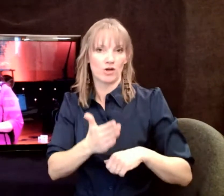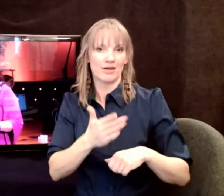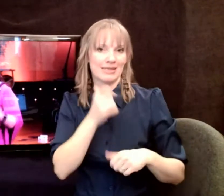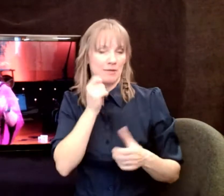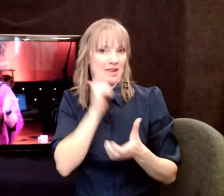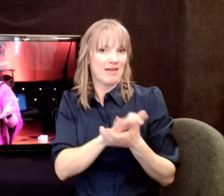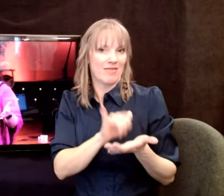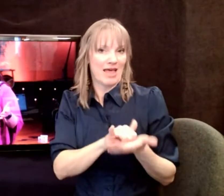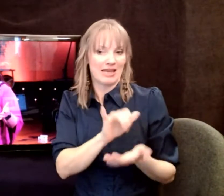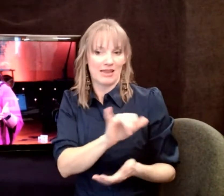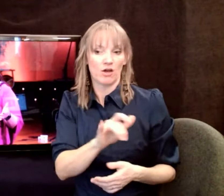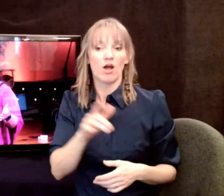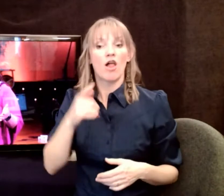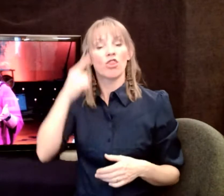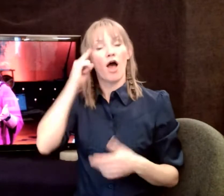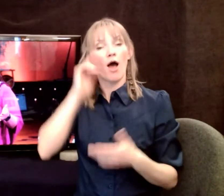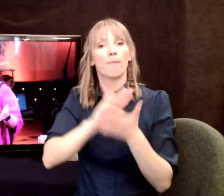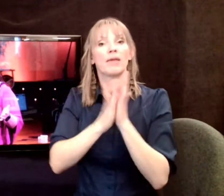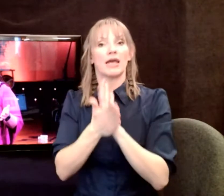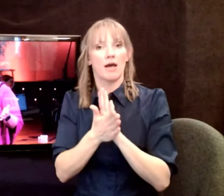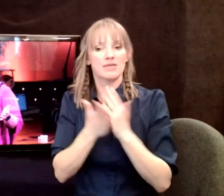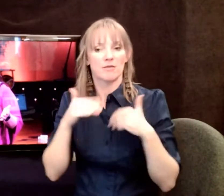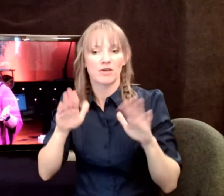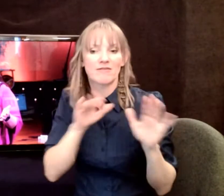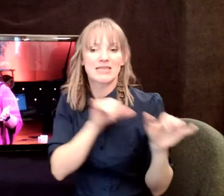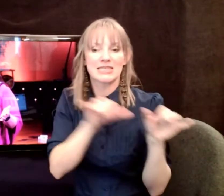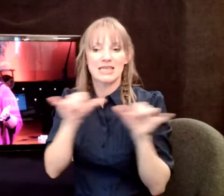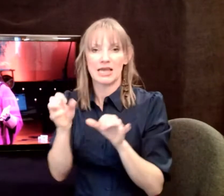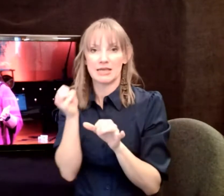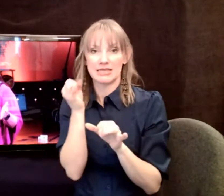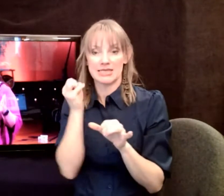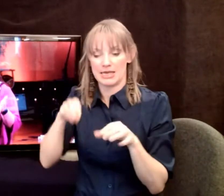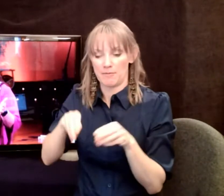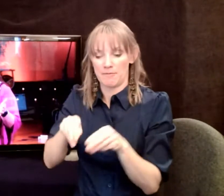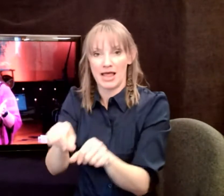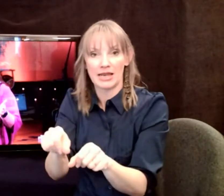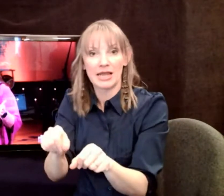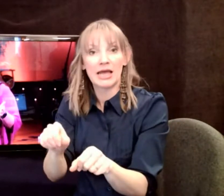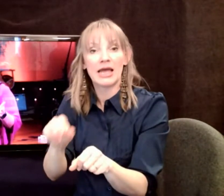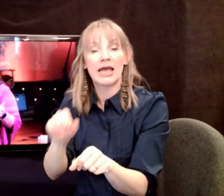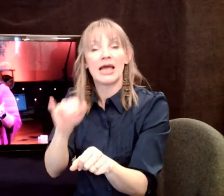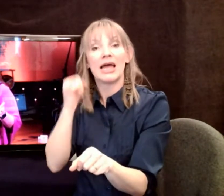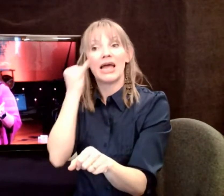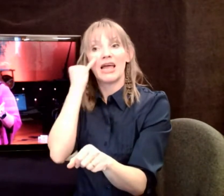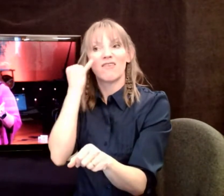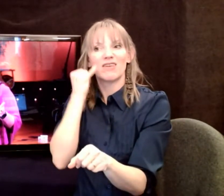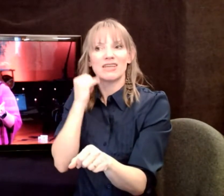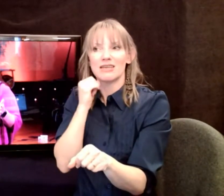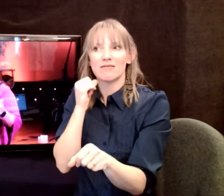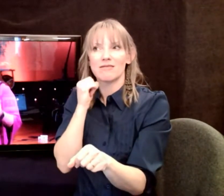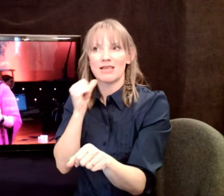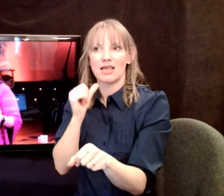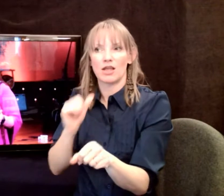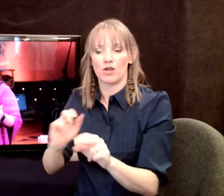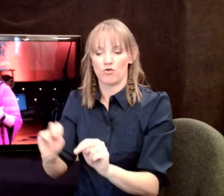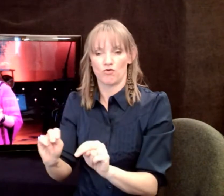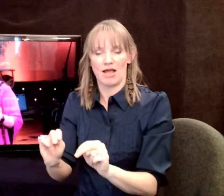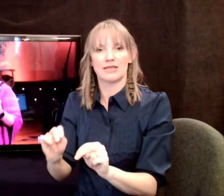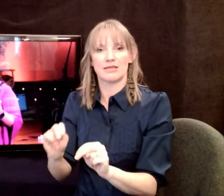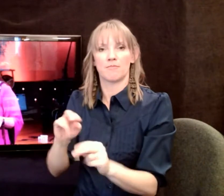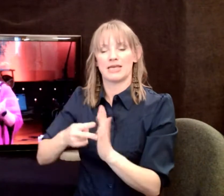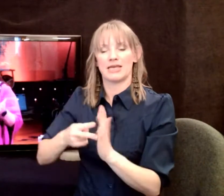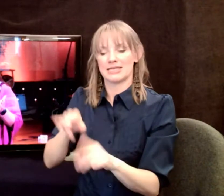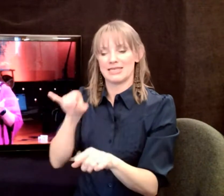thought becomes subjectified in mind like a seed planted in the soil, and unless neutralized, it stays there and determines